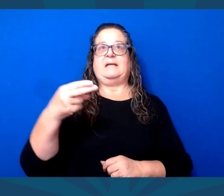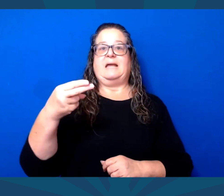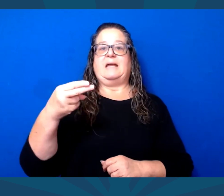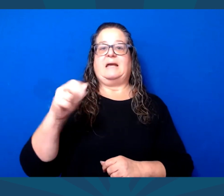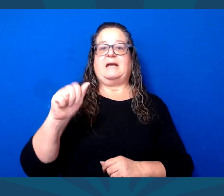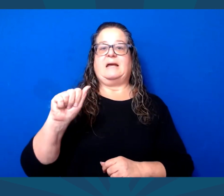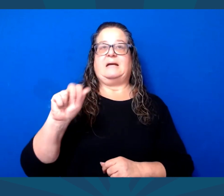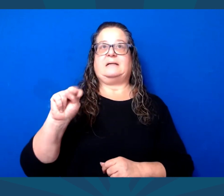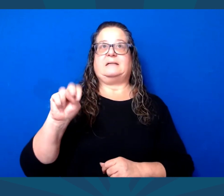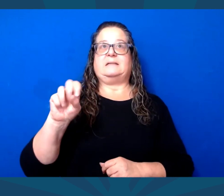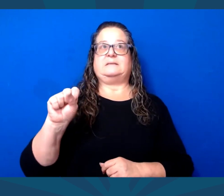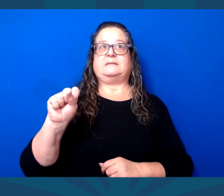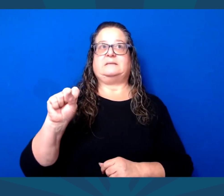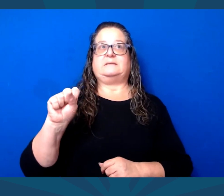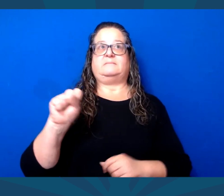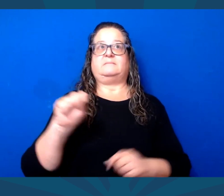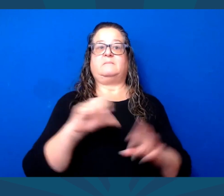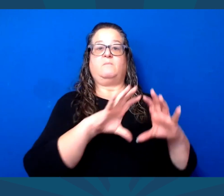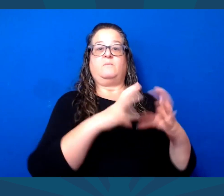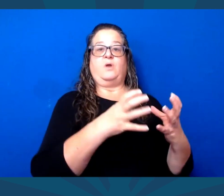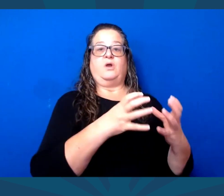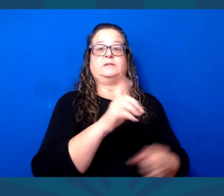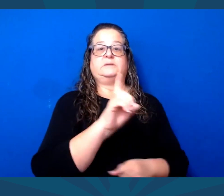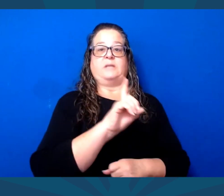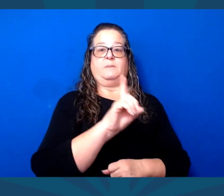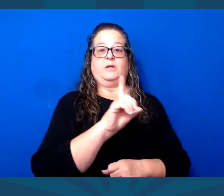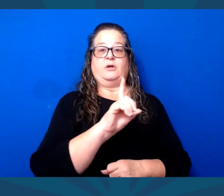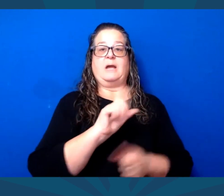Cynthia, Cindy, Hands.